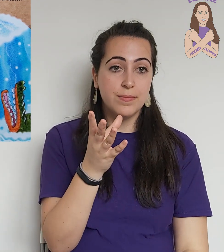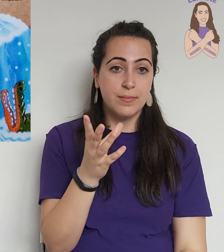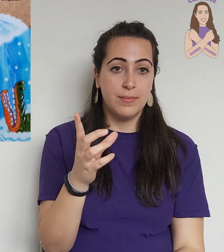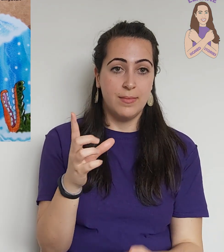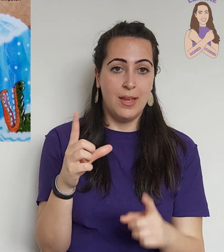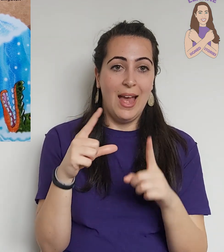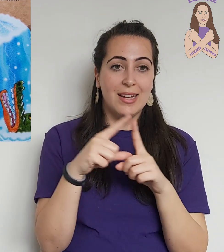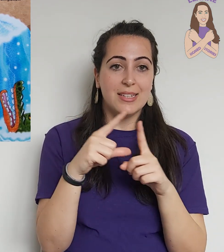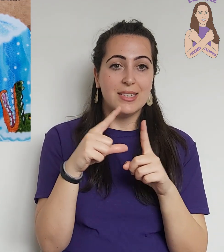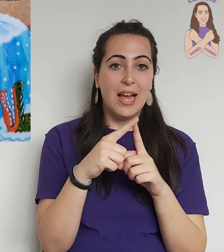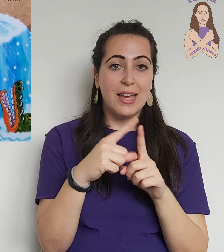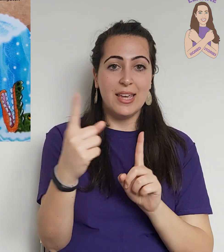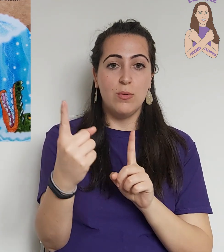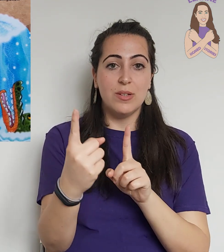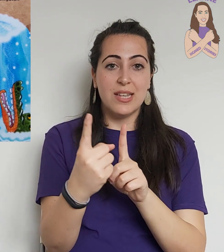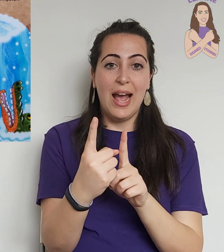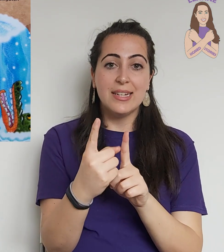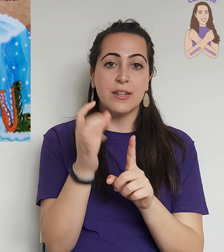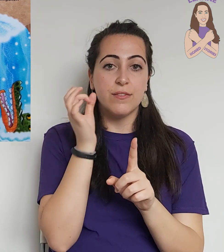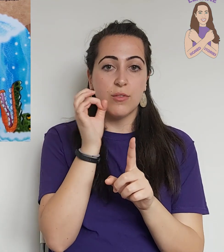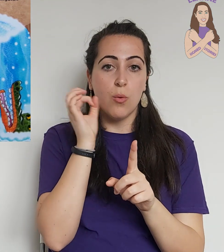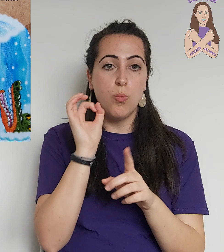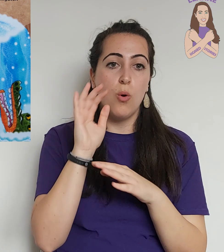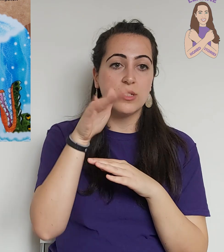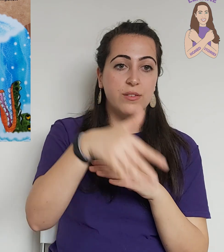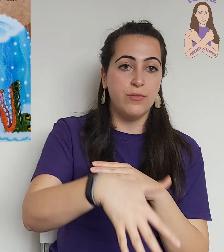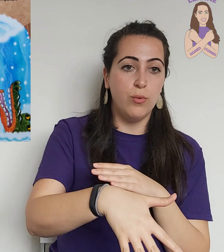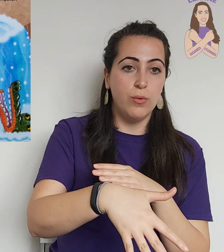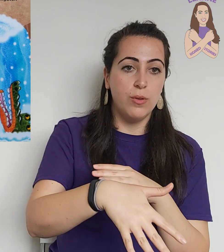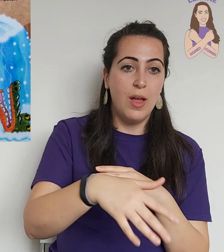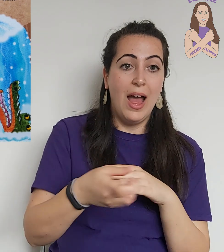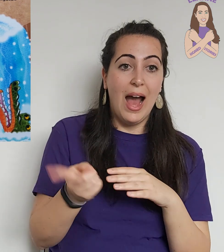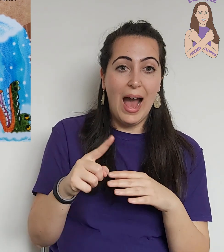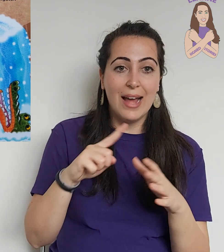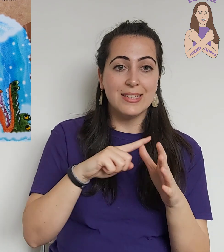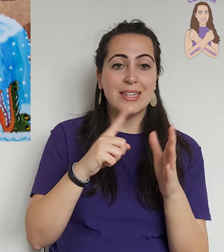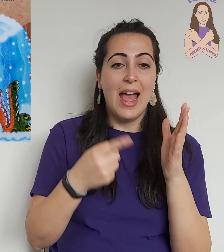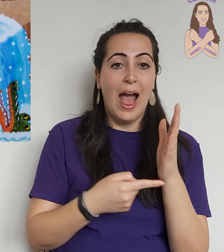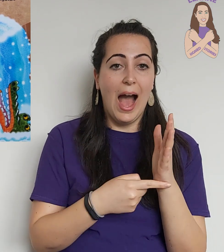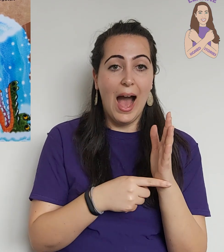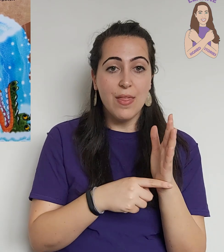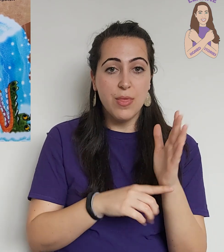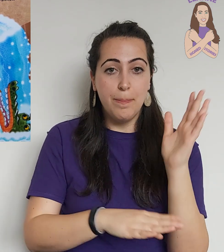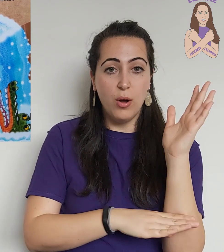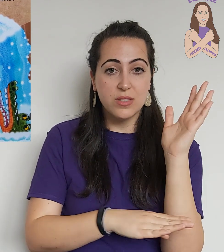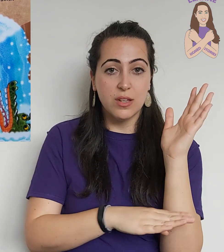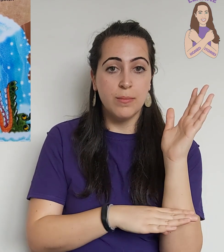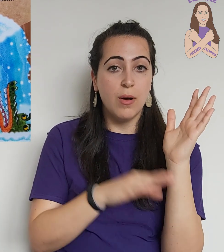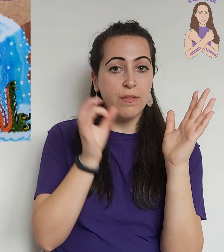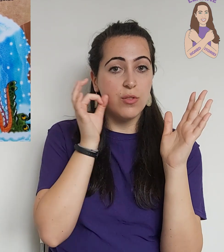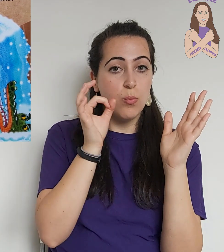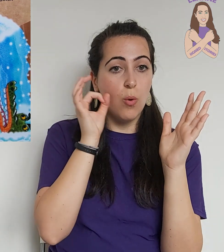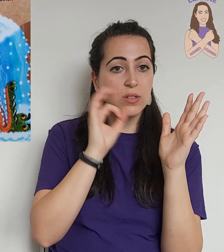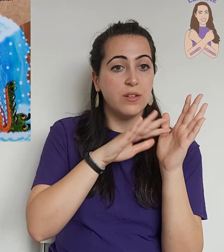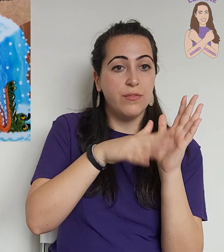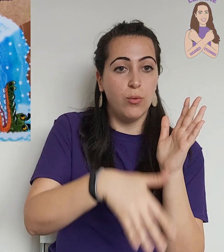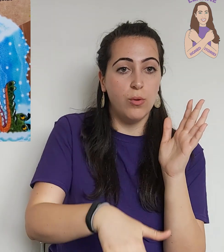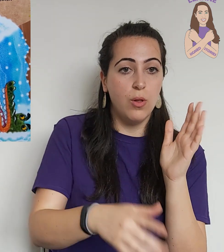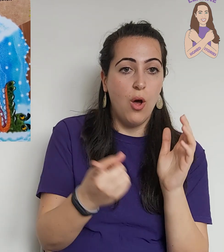Dachy was heading for a waterfall and at the bottom of the waterfall was